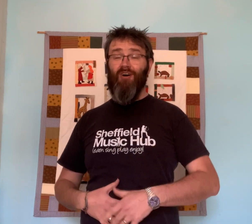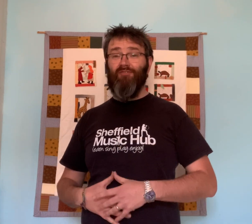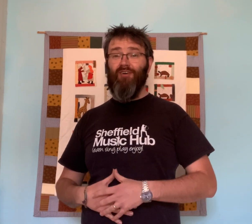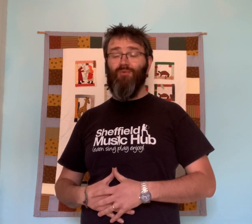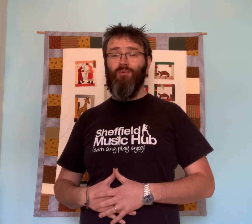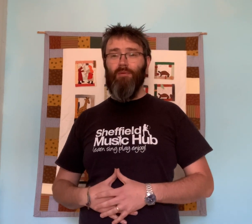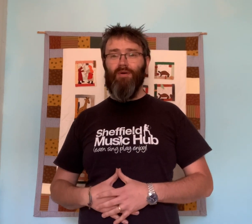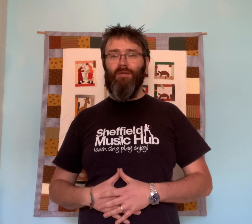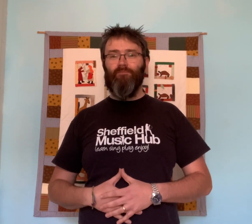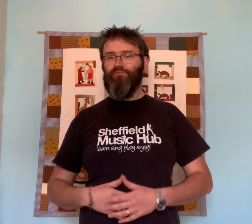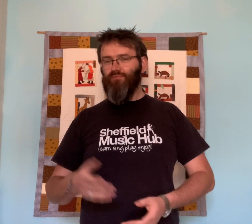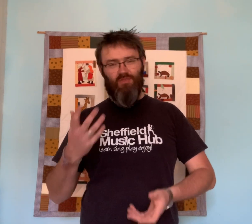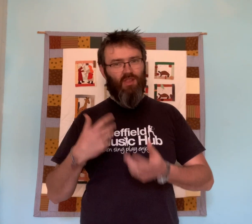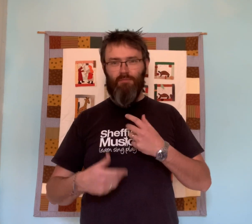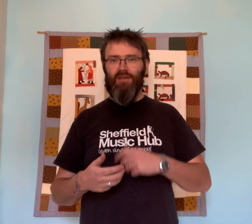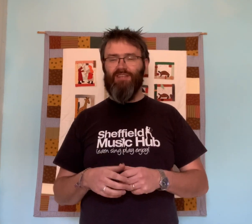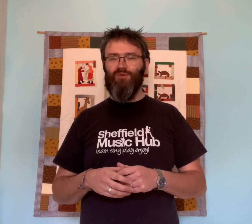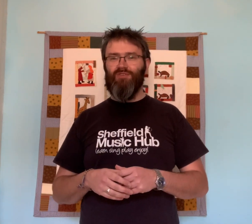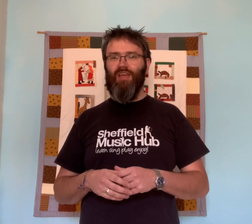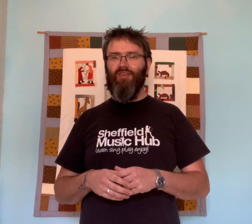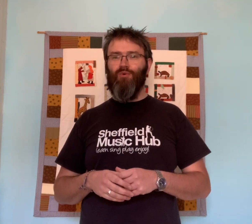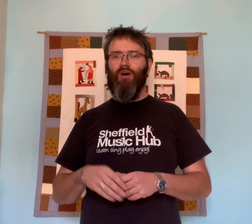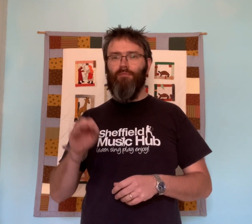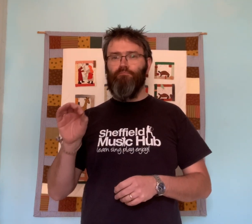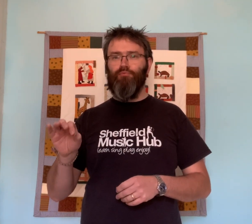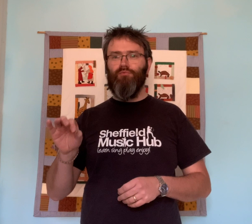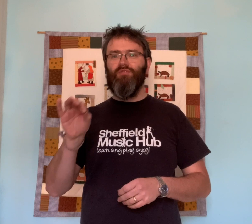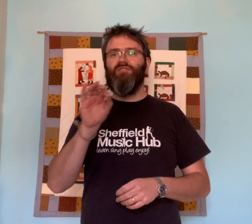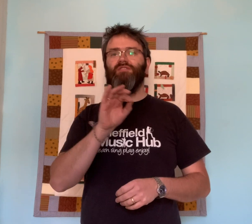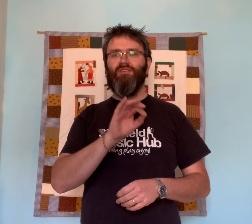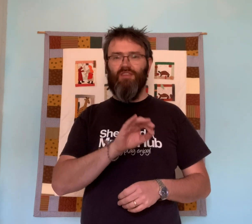of our warm-up. Mix that all together with our